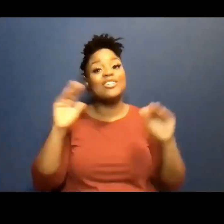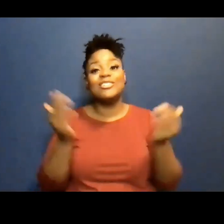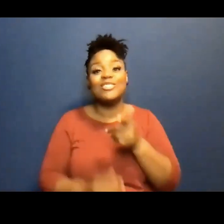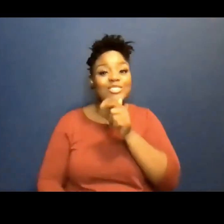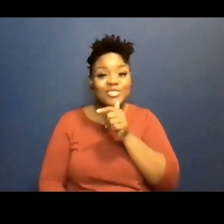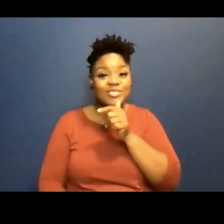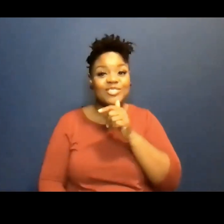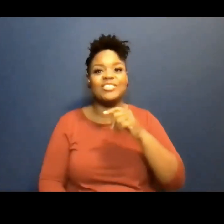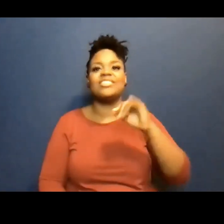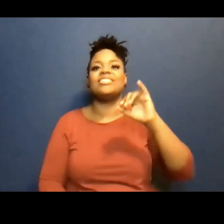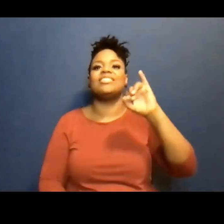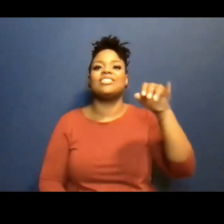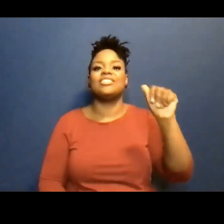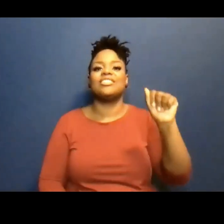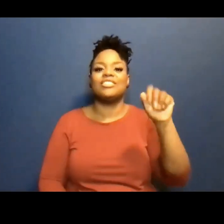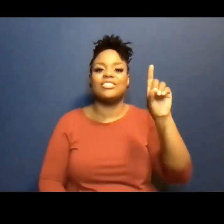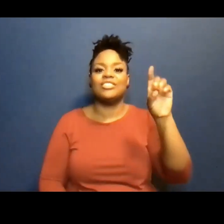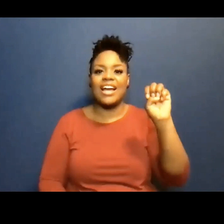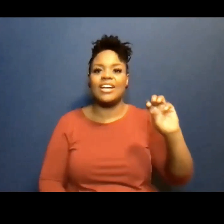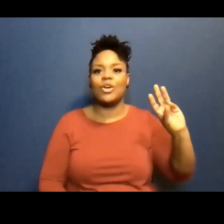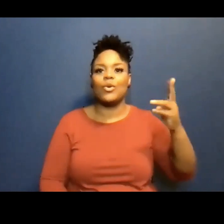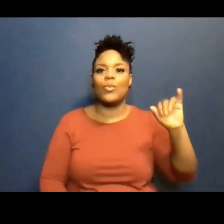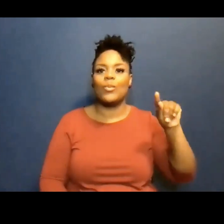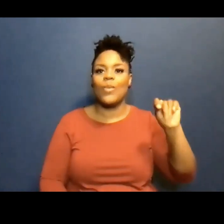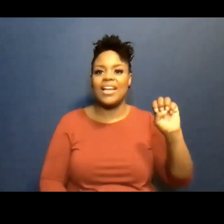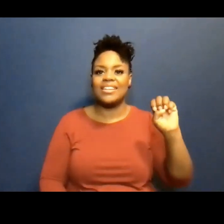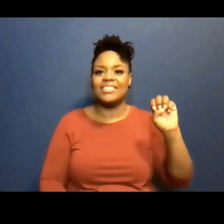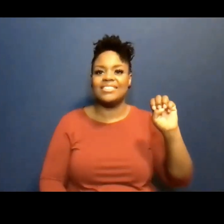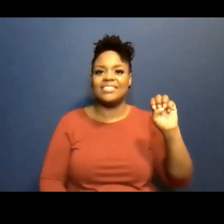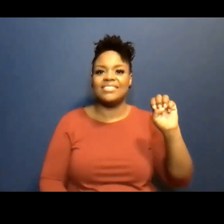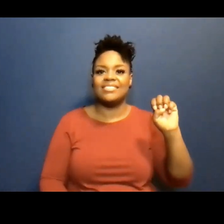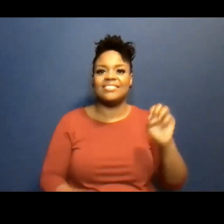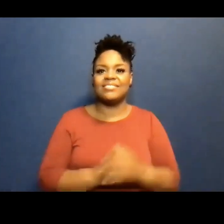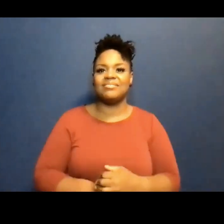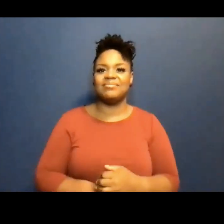last name right, because I keep referring to you as Flying Jade. So